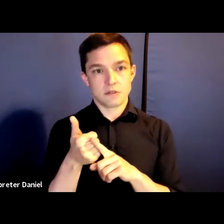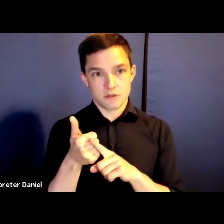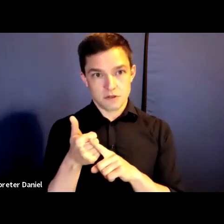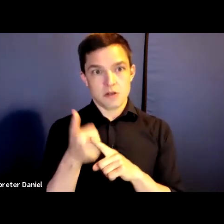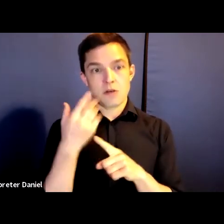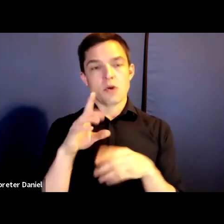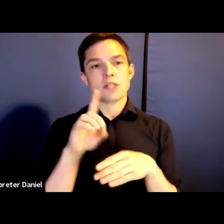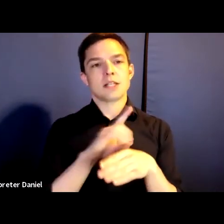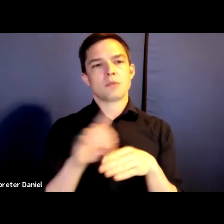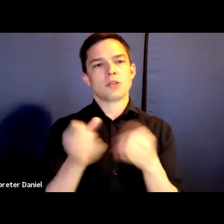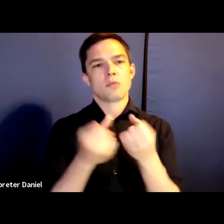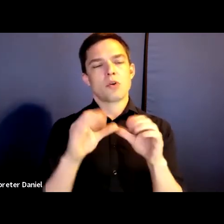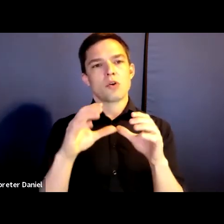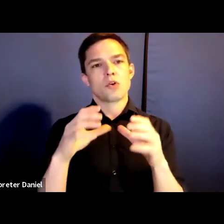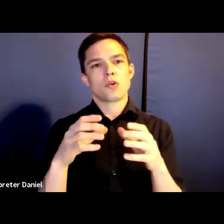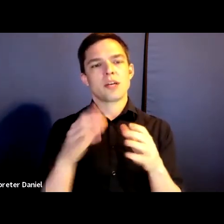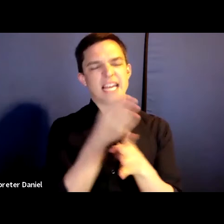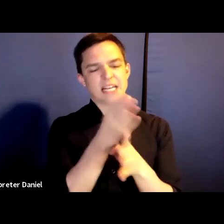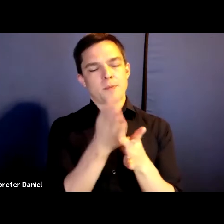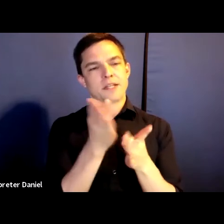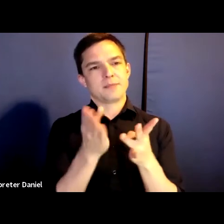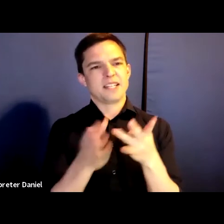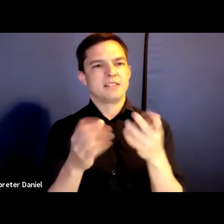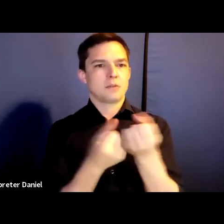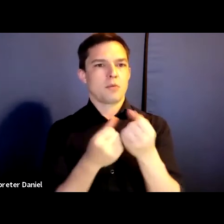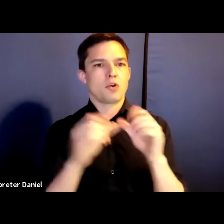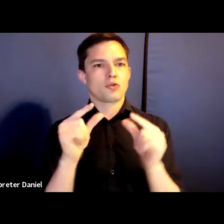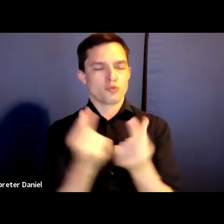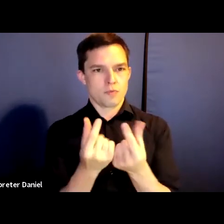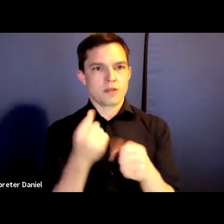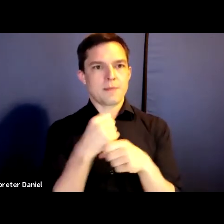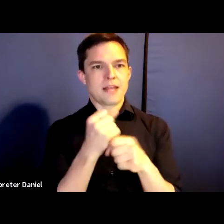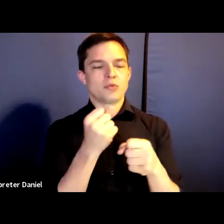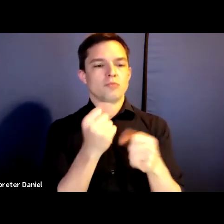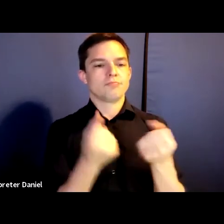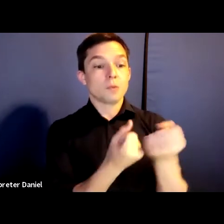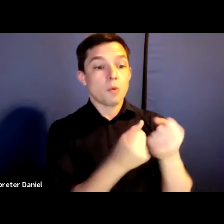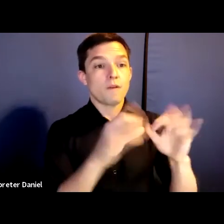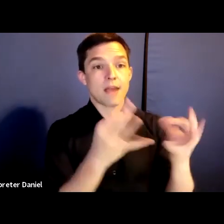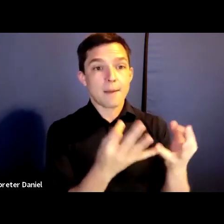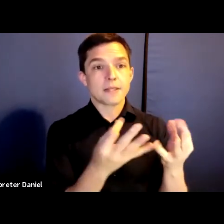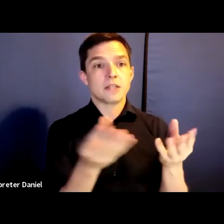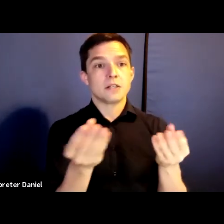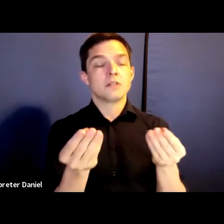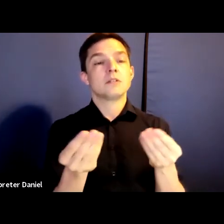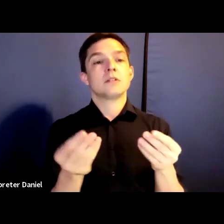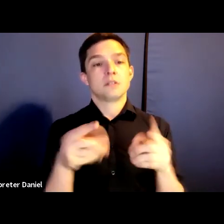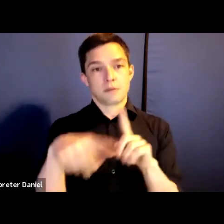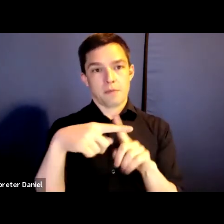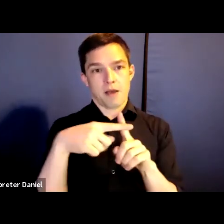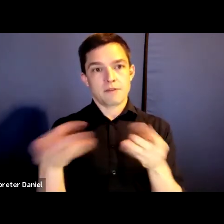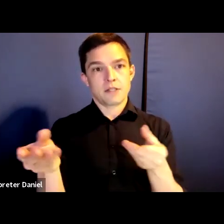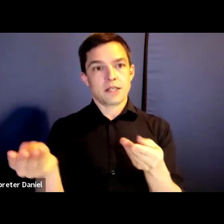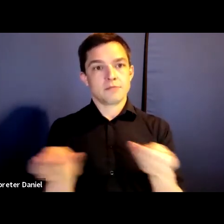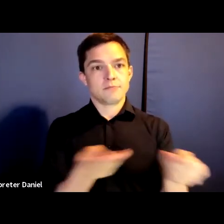support groups were created to visit the homes and teach or support the families to relate healthily and positively with the young